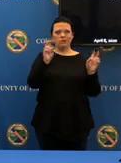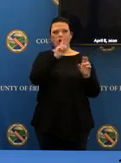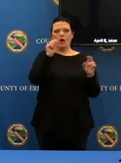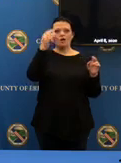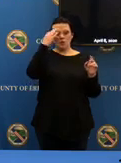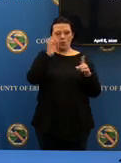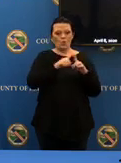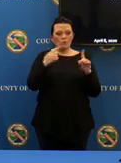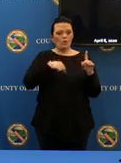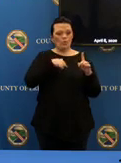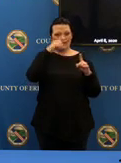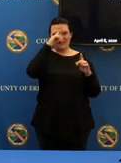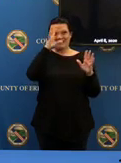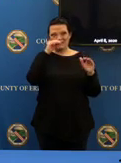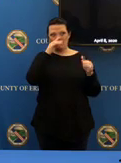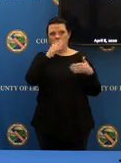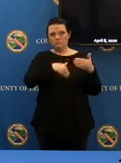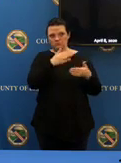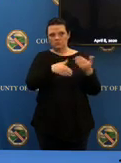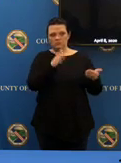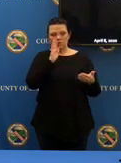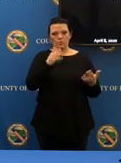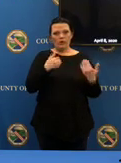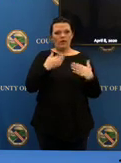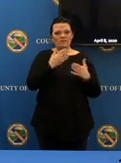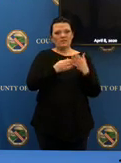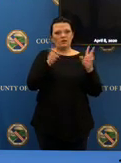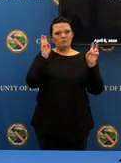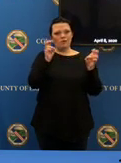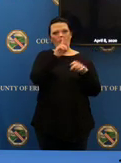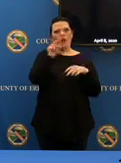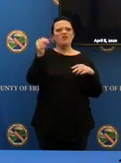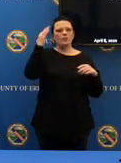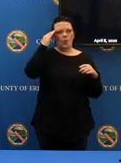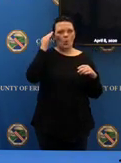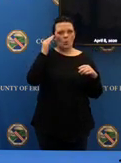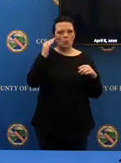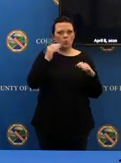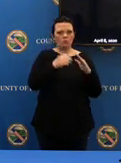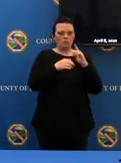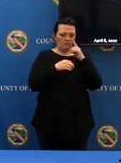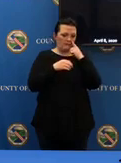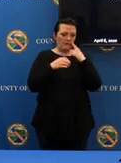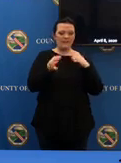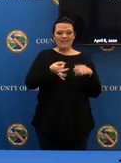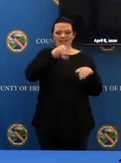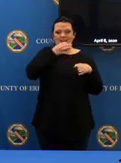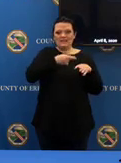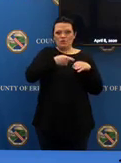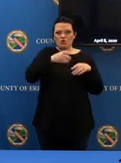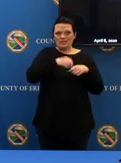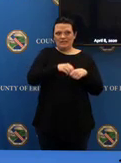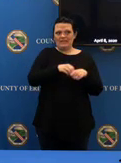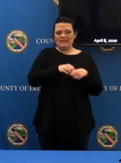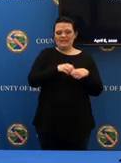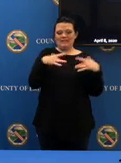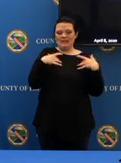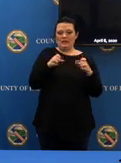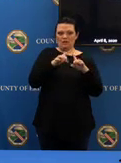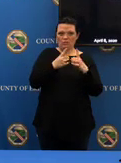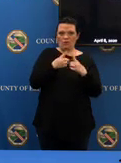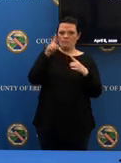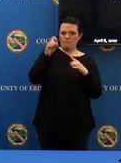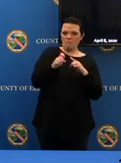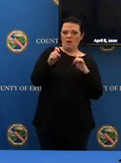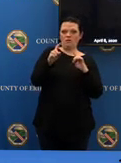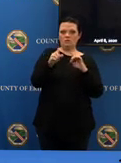expect as time goes by, if we get more deaths, we'll actually have some in the unknown category. The epidemiologists in our health department have to